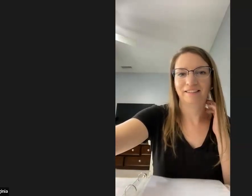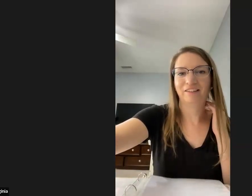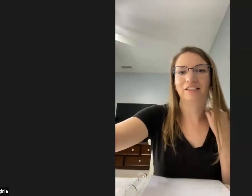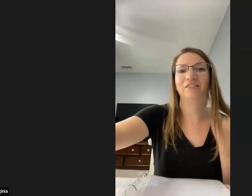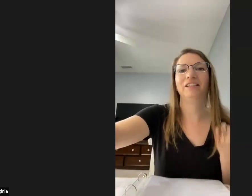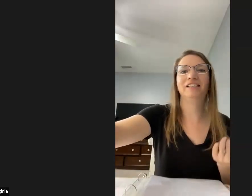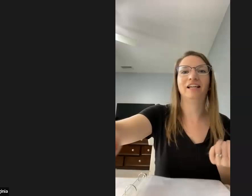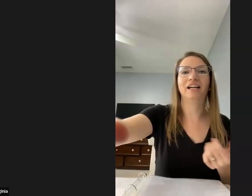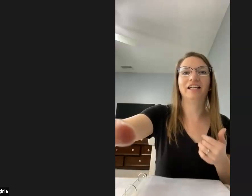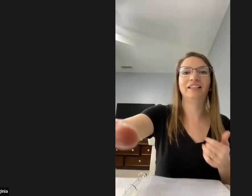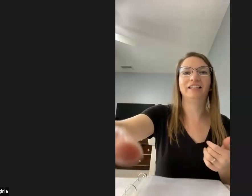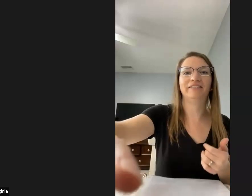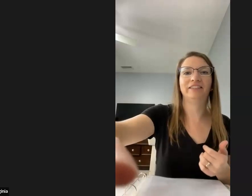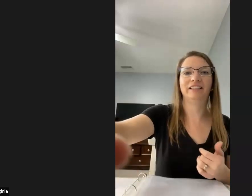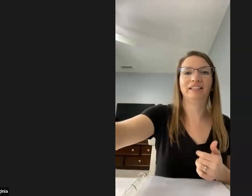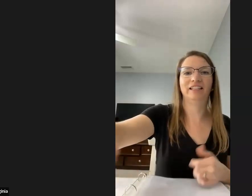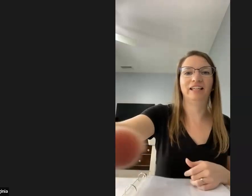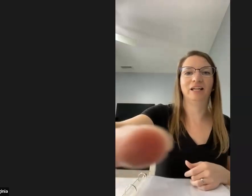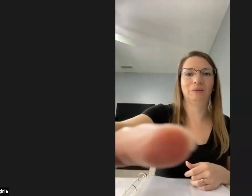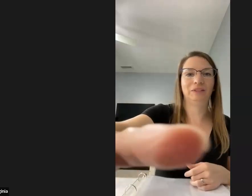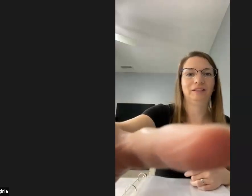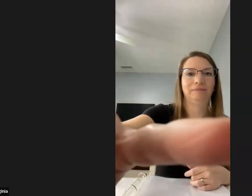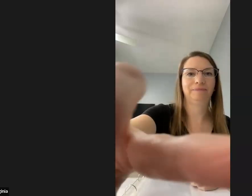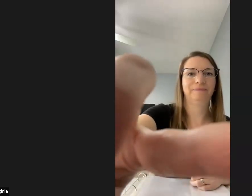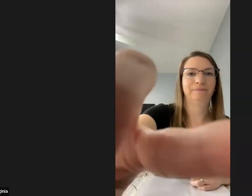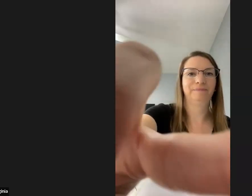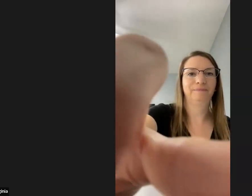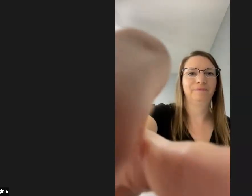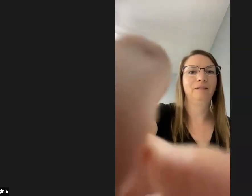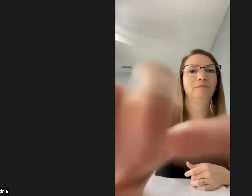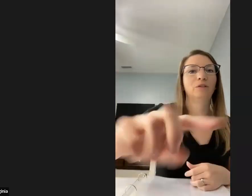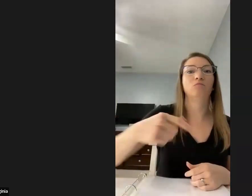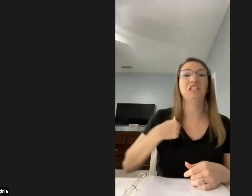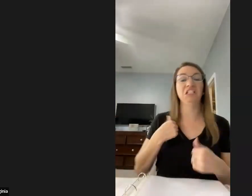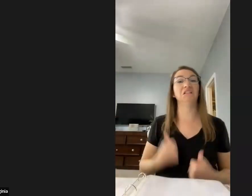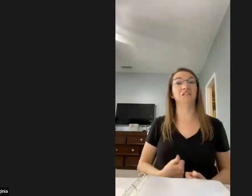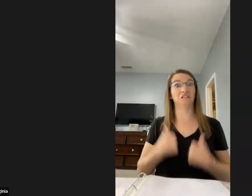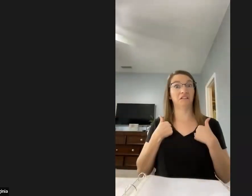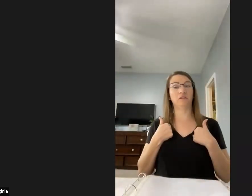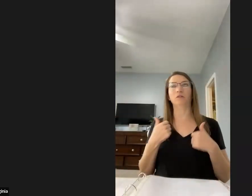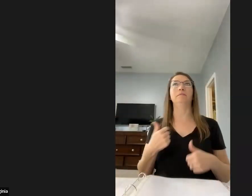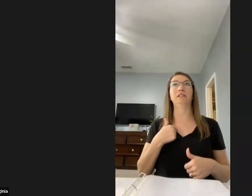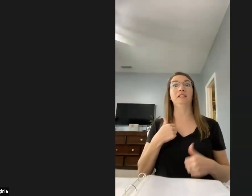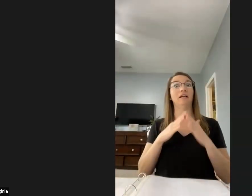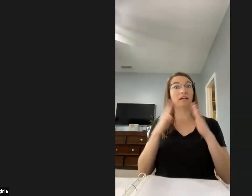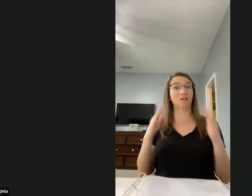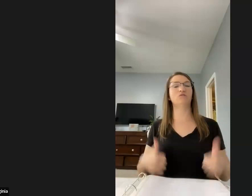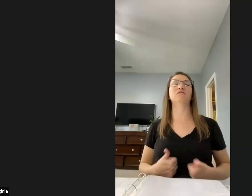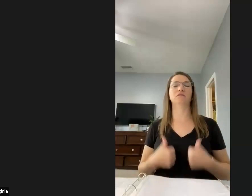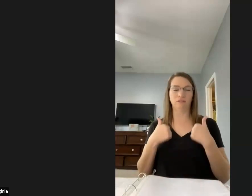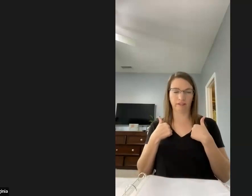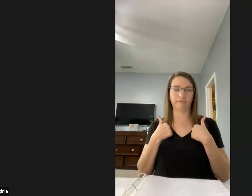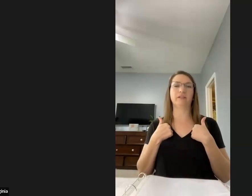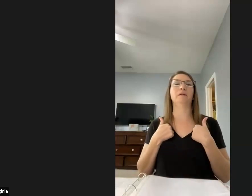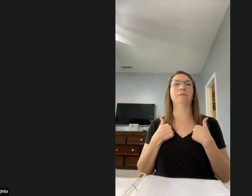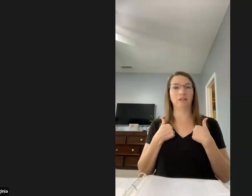All right. So yes, I live in a house. Yep. So me live or me house live, and I'm